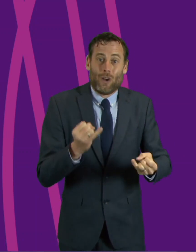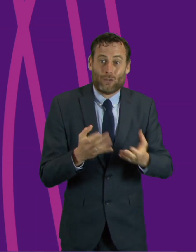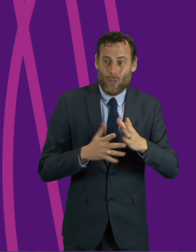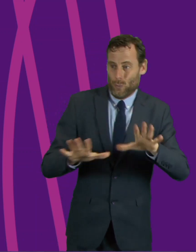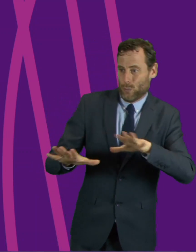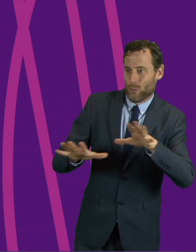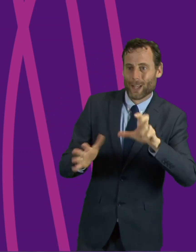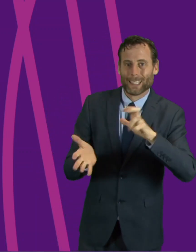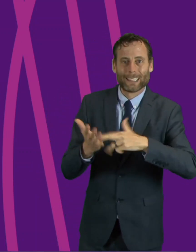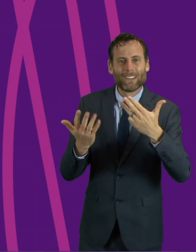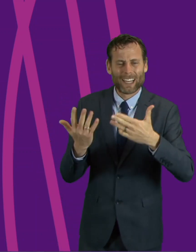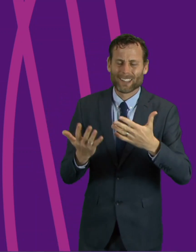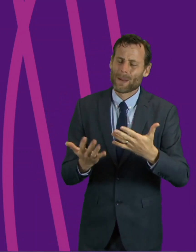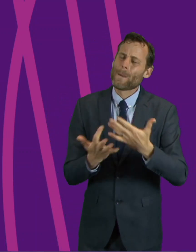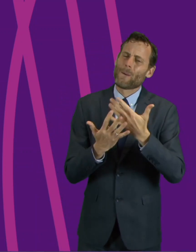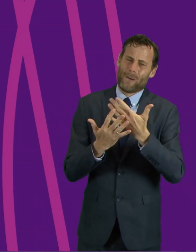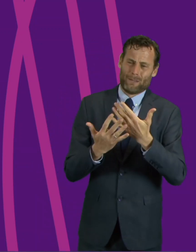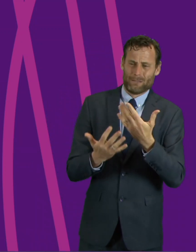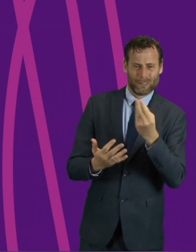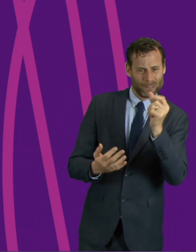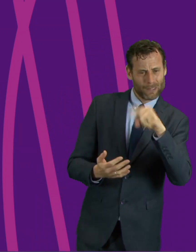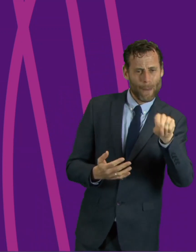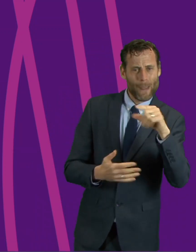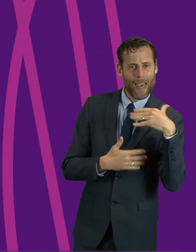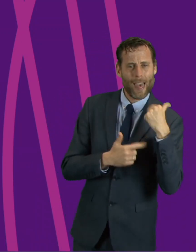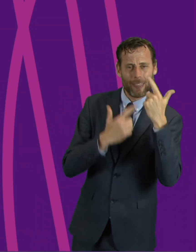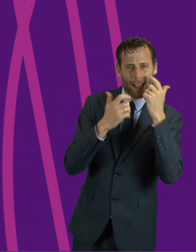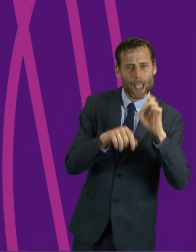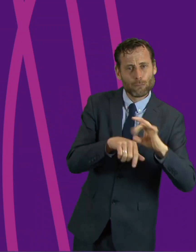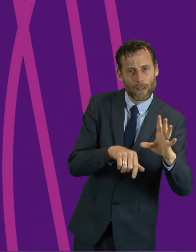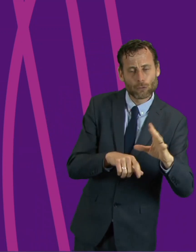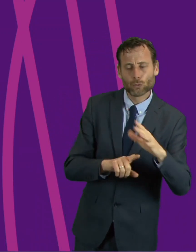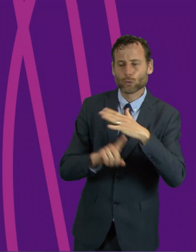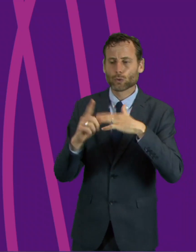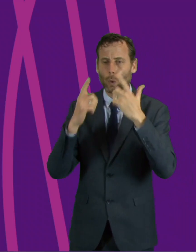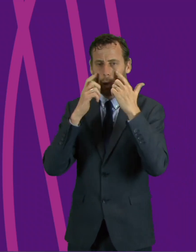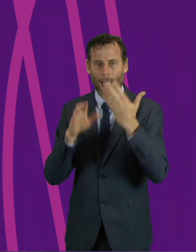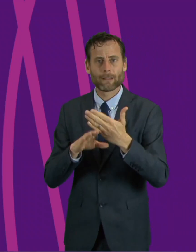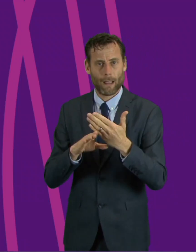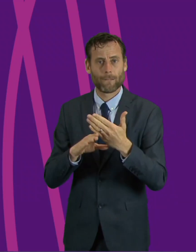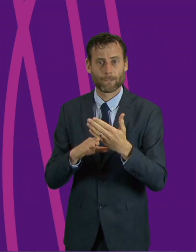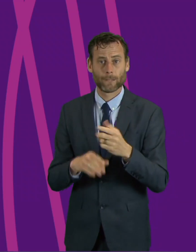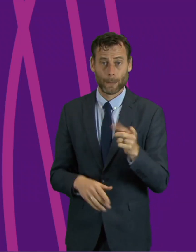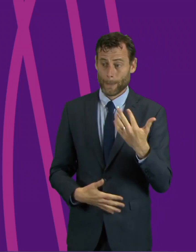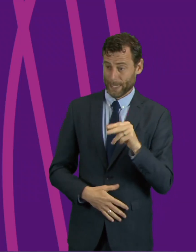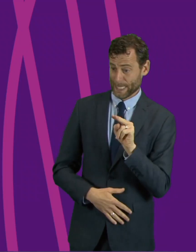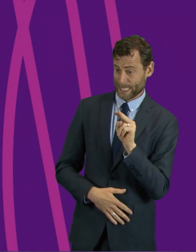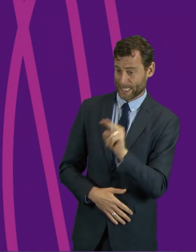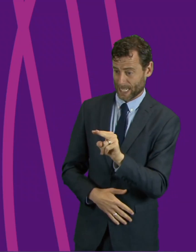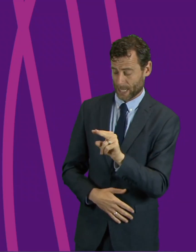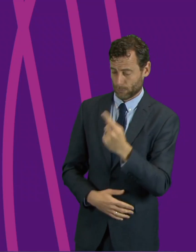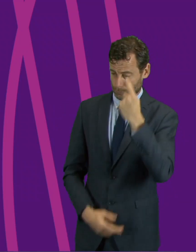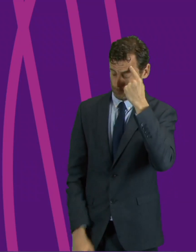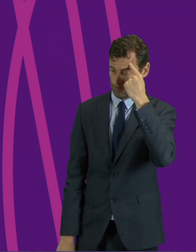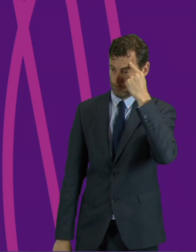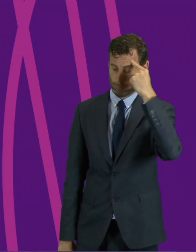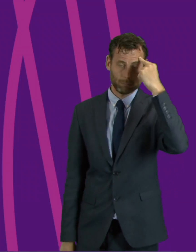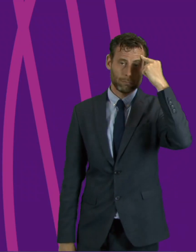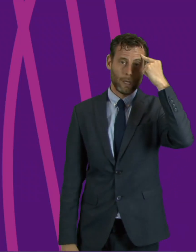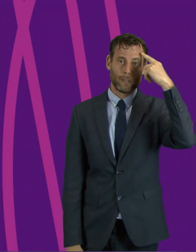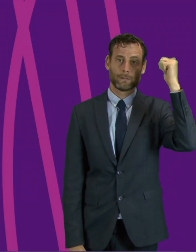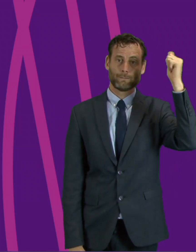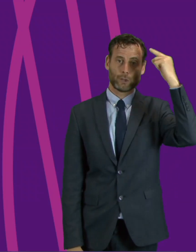and there will be some healthcare professionals and social care staff who will have experienced and witnessed things that will have had